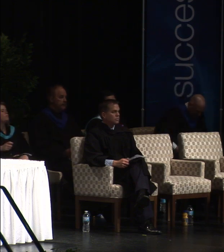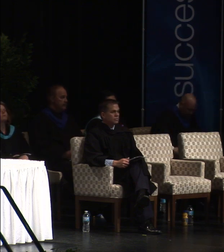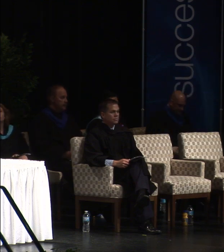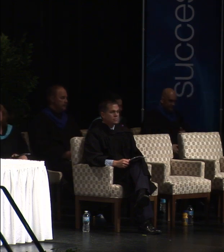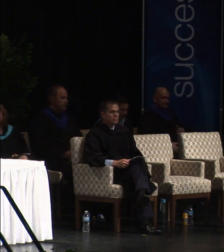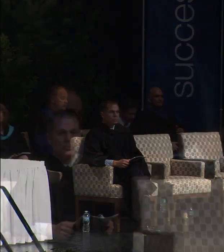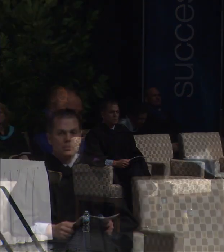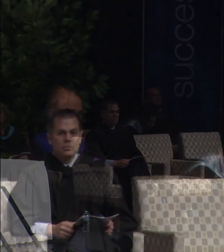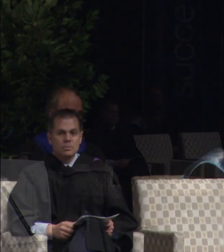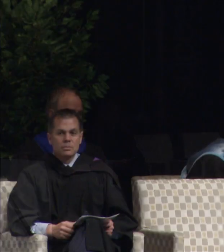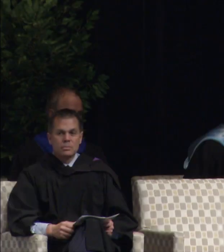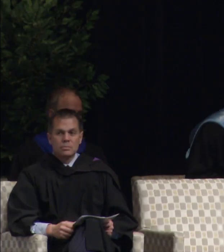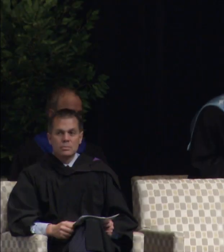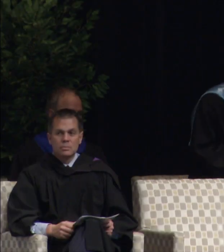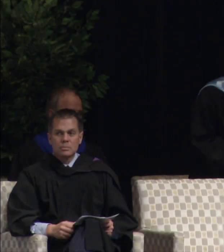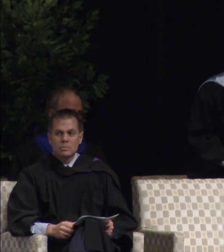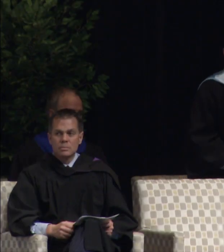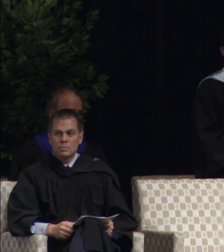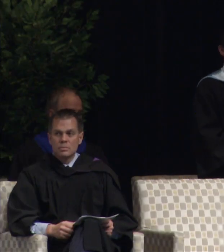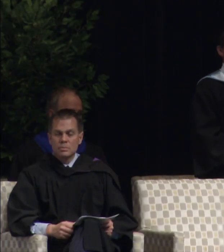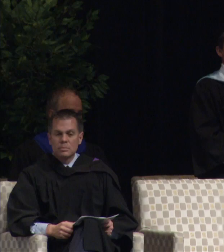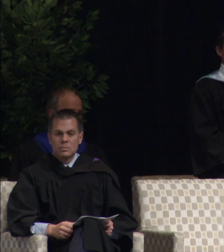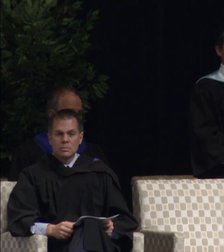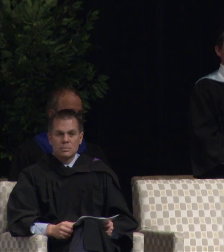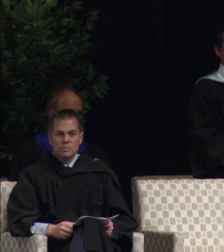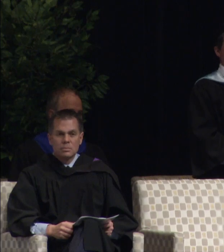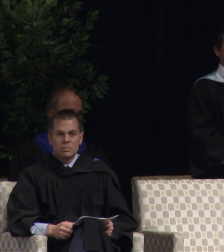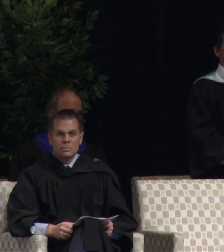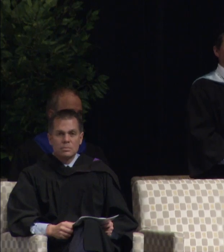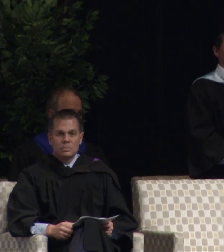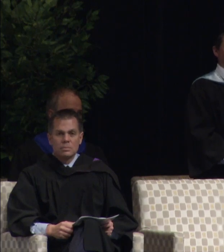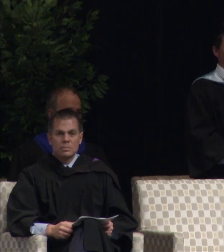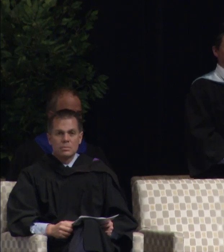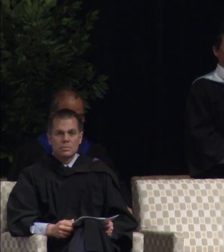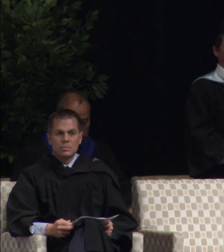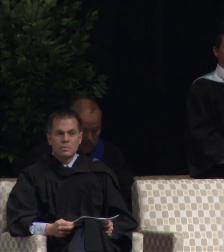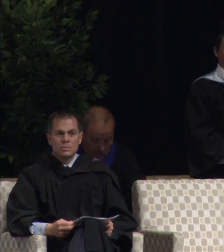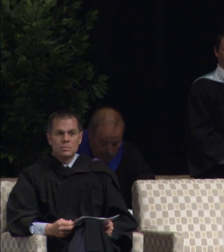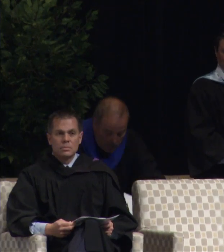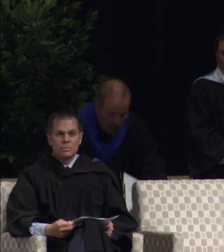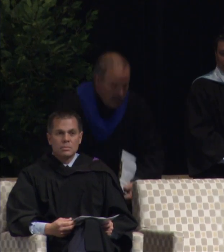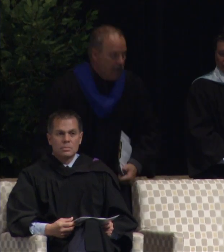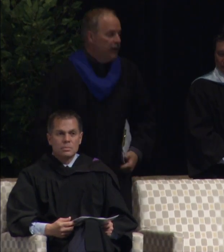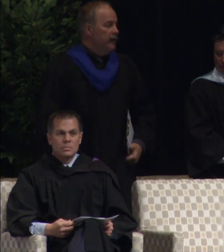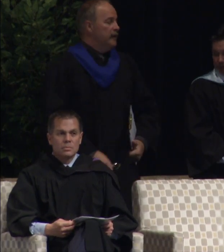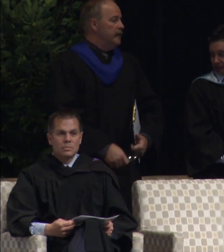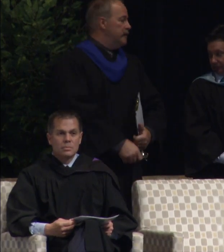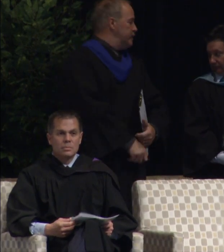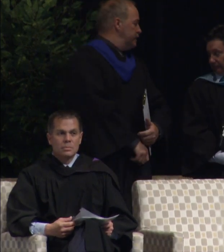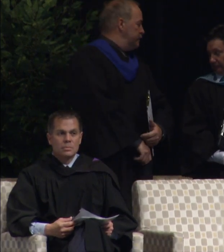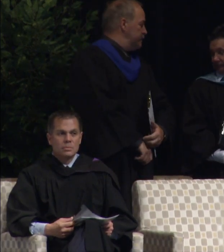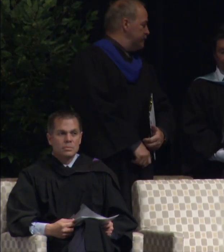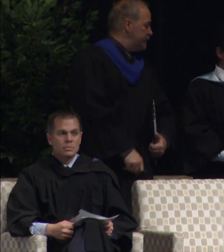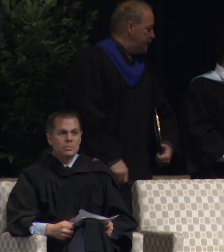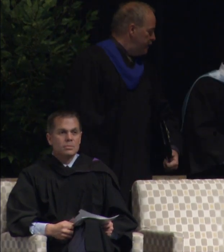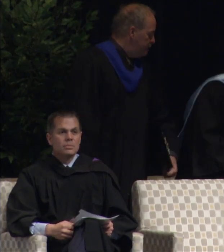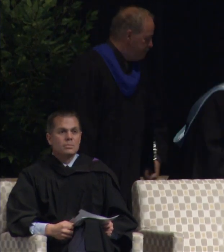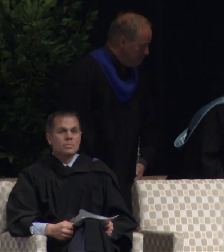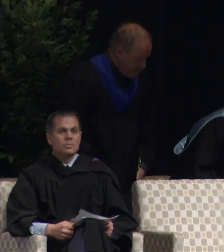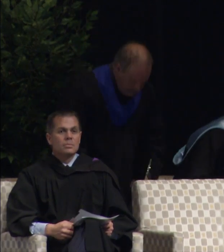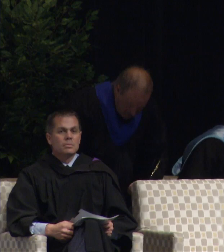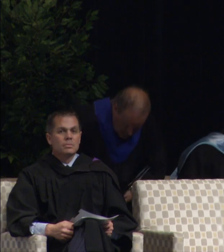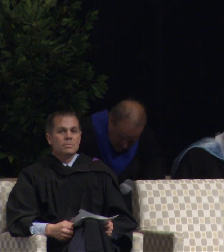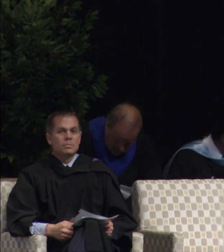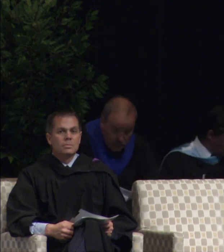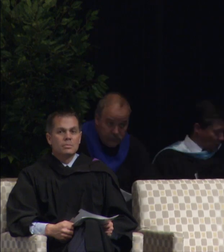Bruce Hubley, Manager, Student Services. Winston Ingram, Academic Chair, School of Trades and Technology.